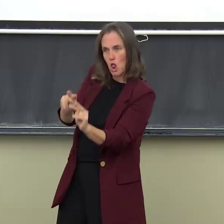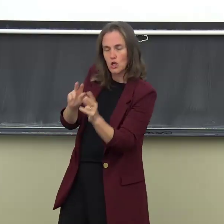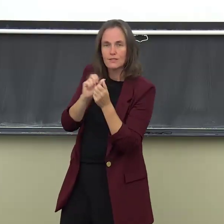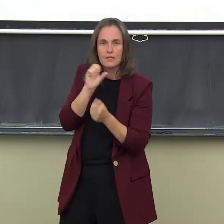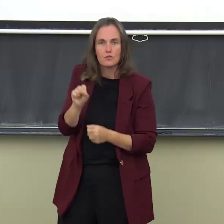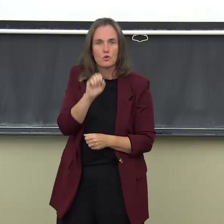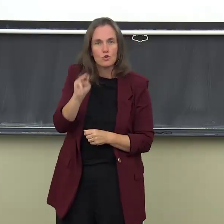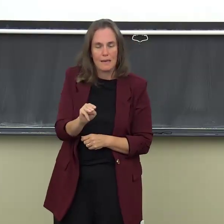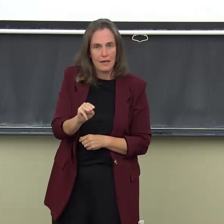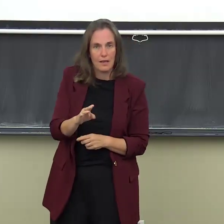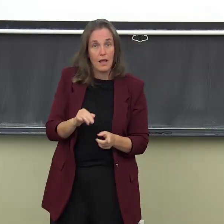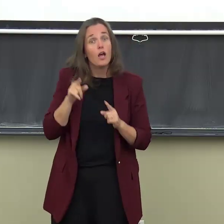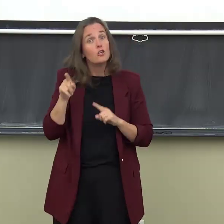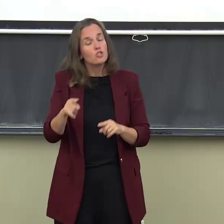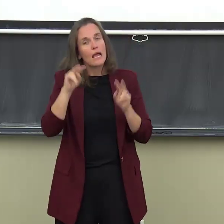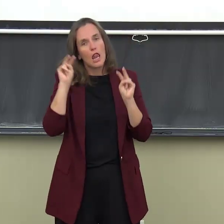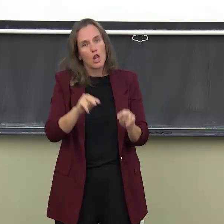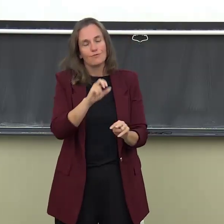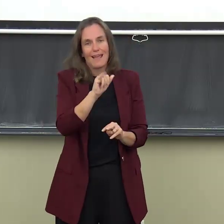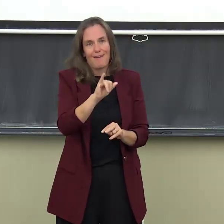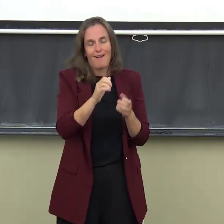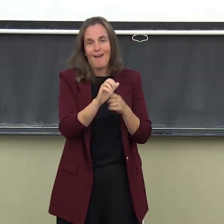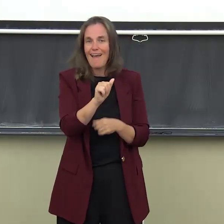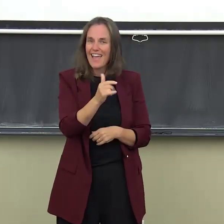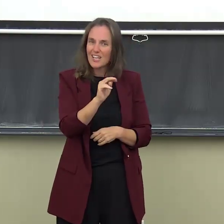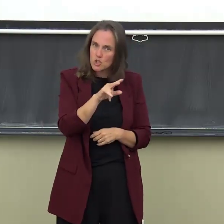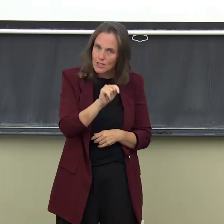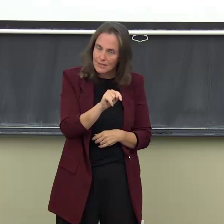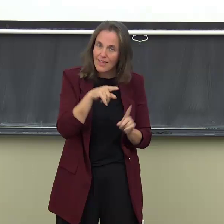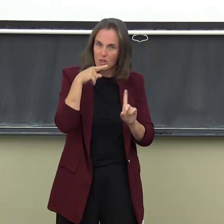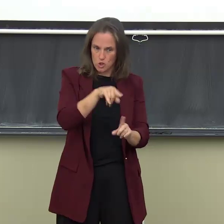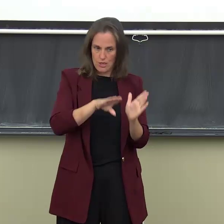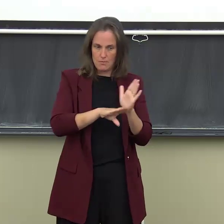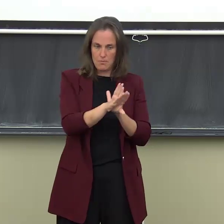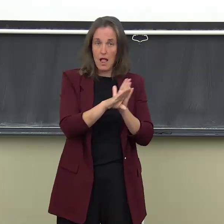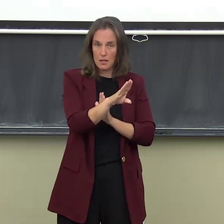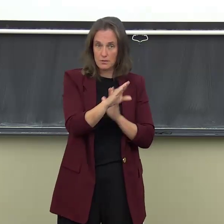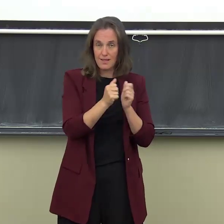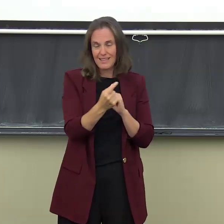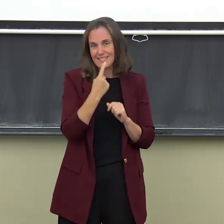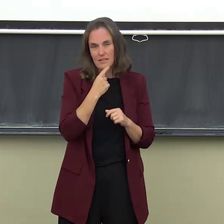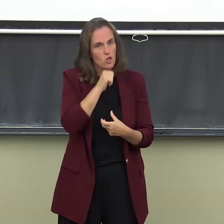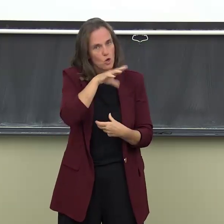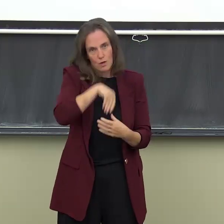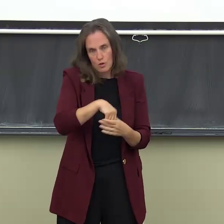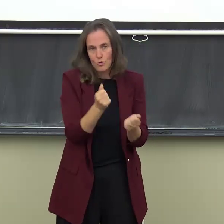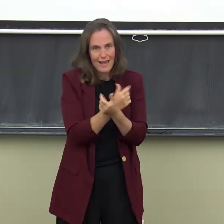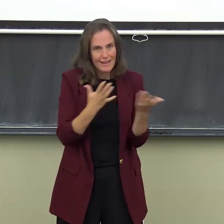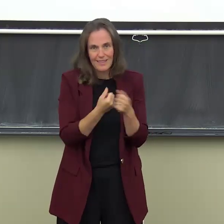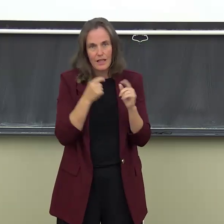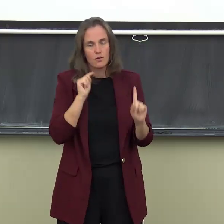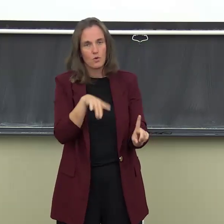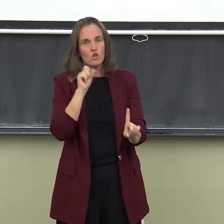social media. Yeah. She looks at an AI agent that she has built that says, don't include anything with these